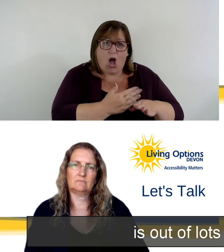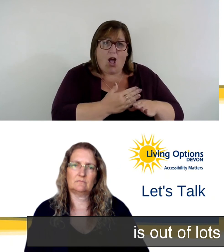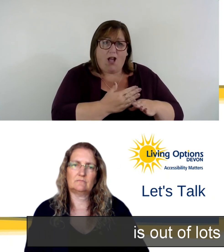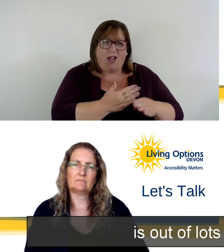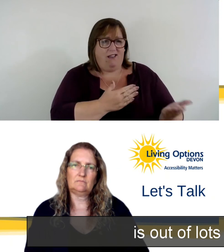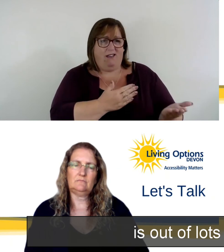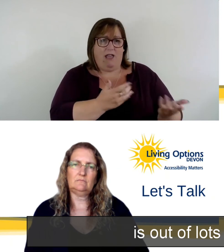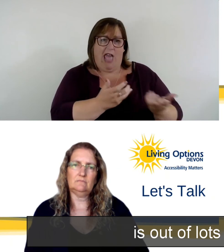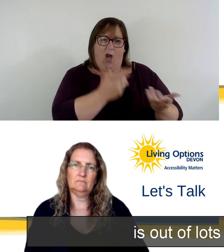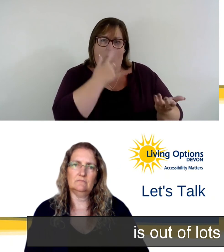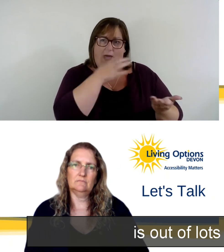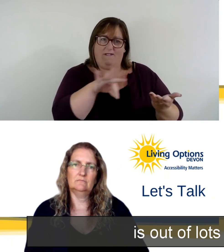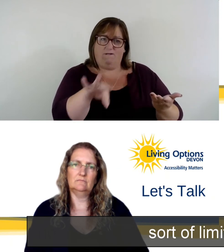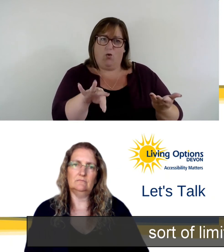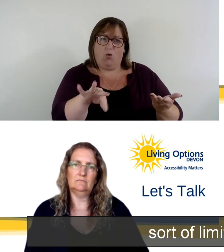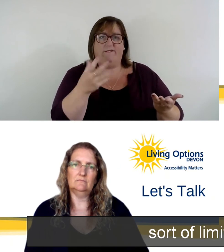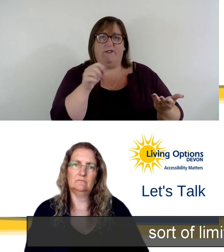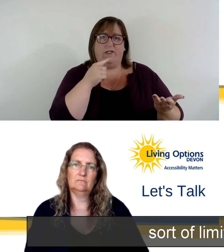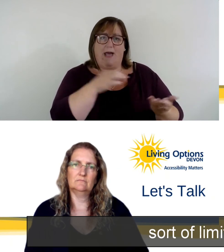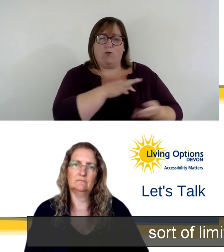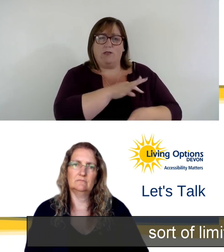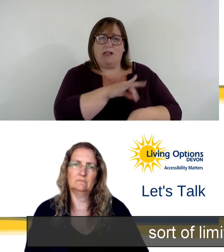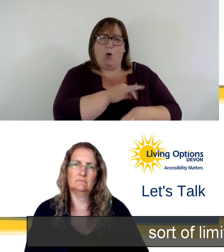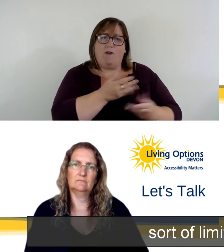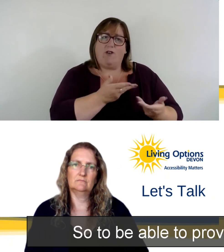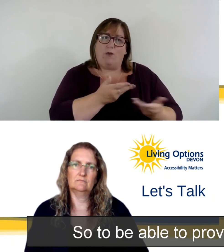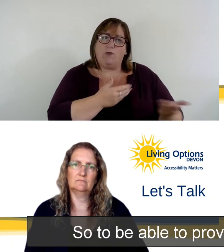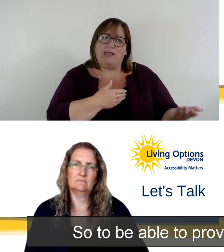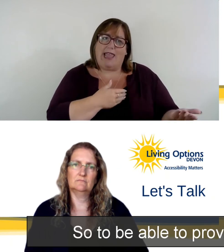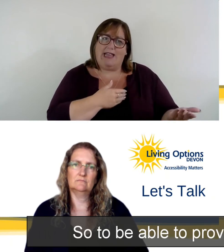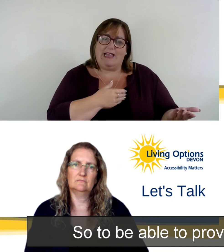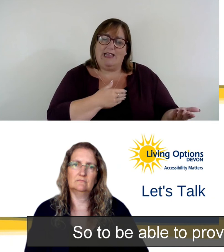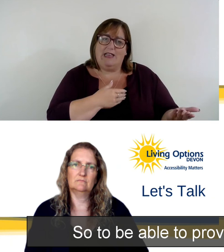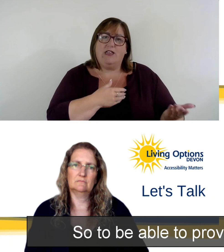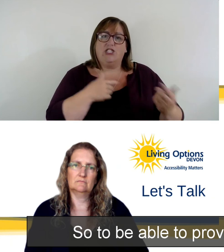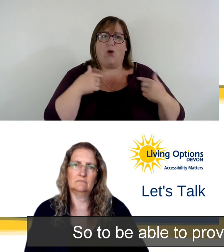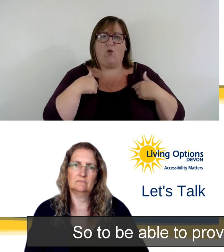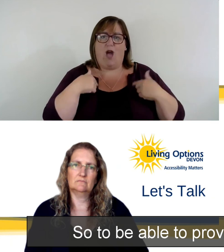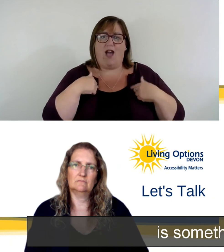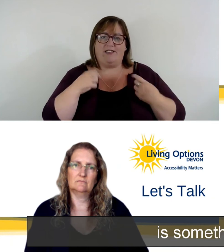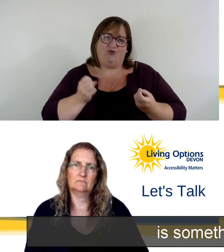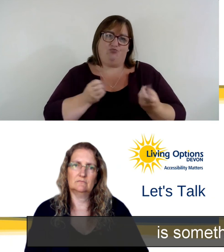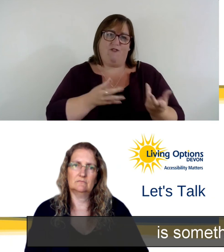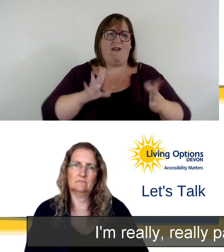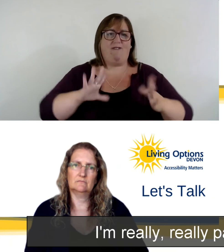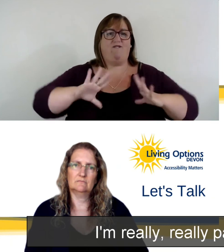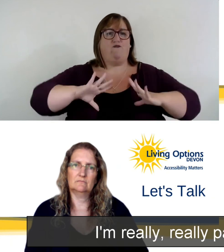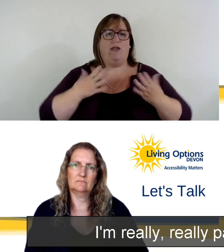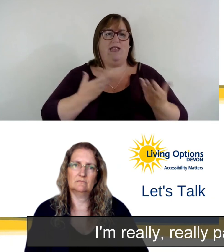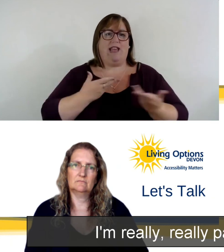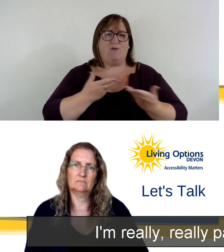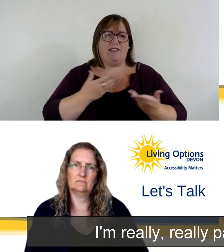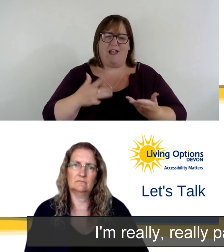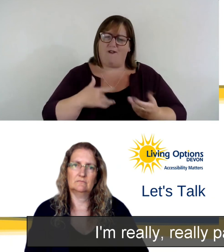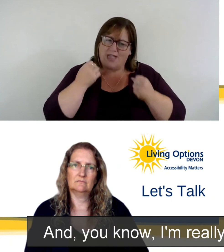is out of lots of people's sort of limits, really. So to be able to provide free counselling is something that I'm really,